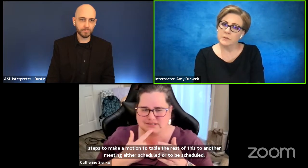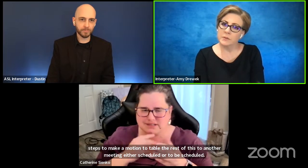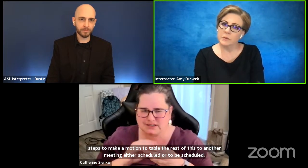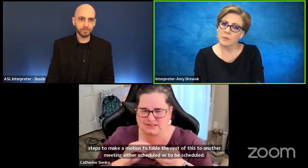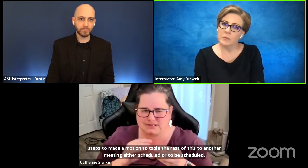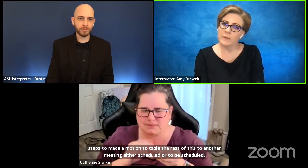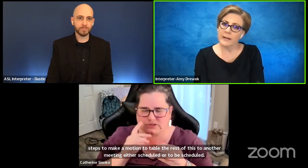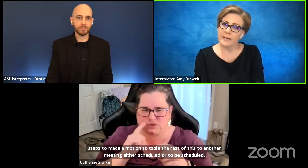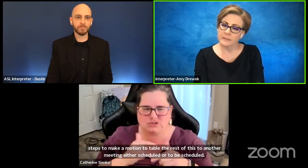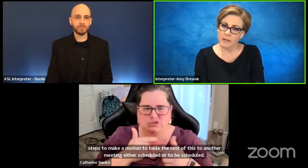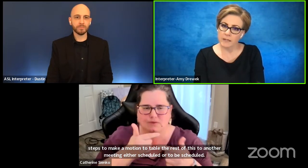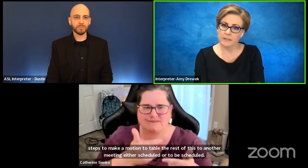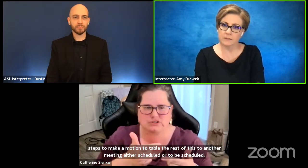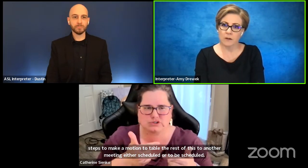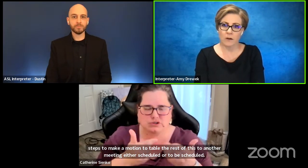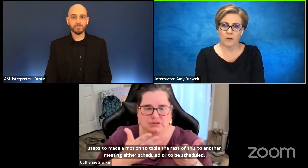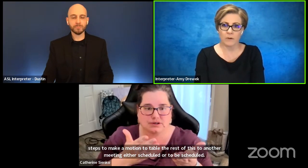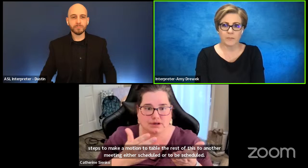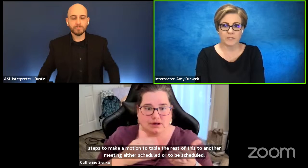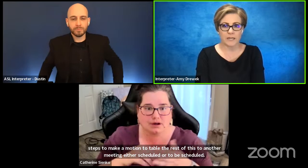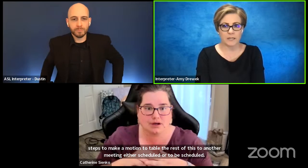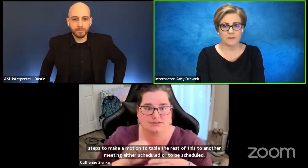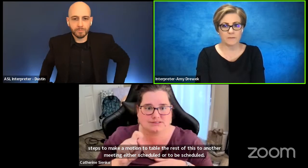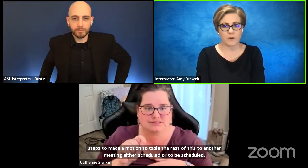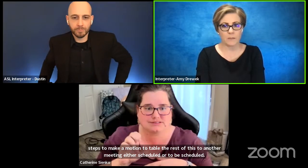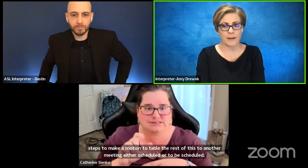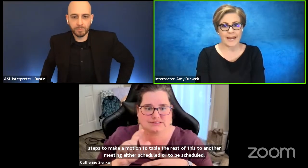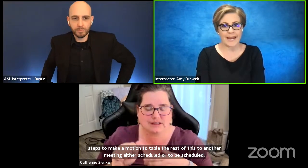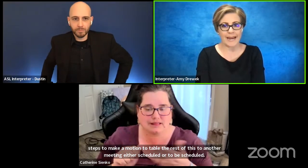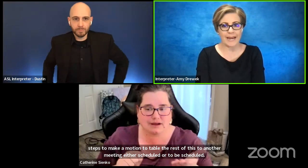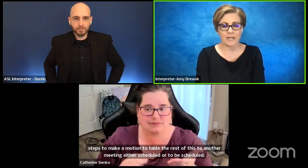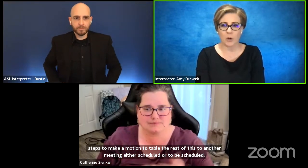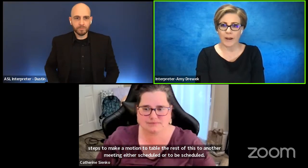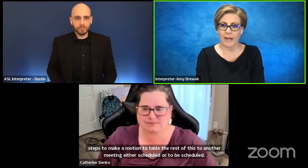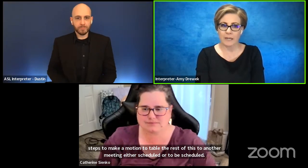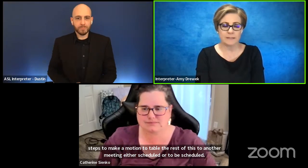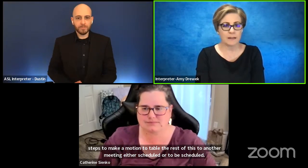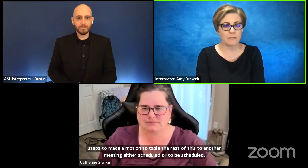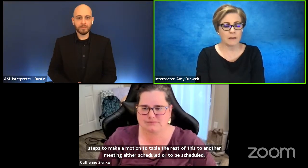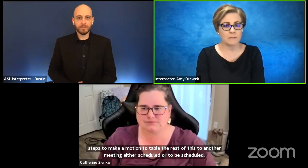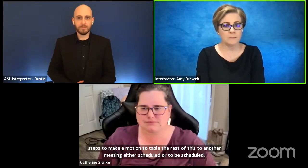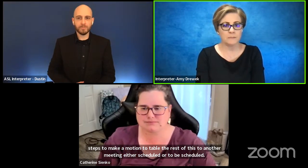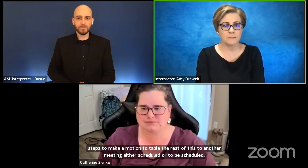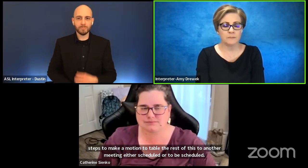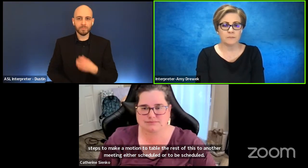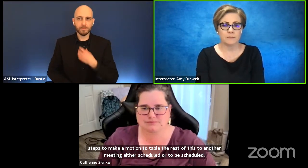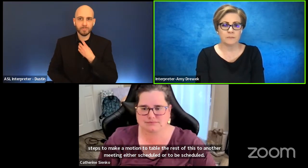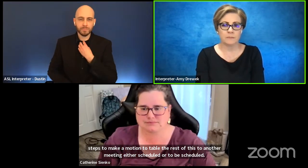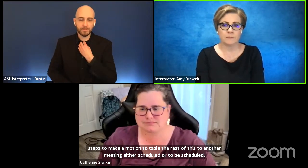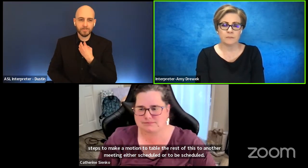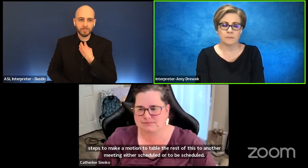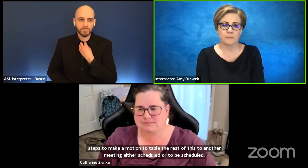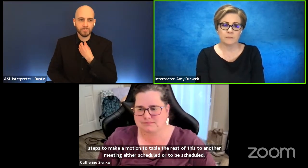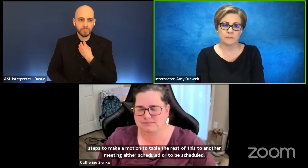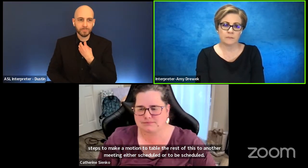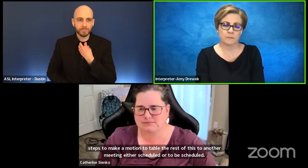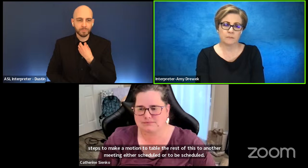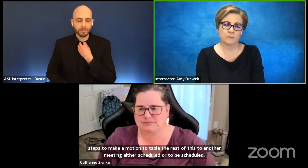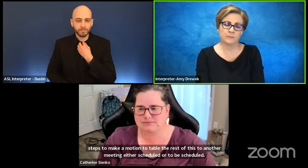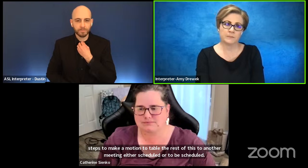I would like to recognize our representative from ADOA, Stella.